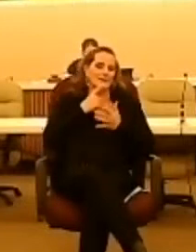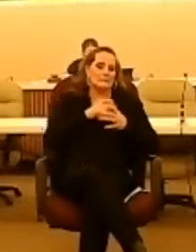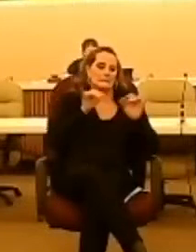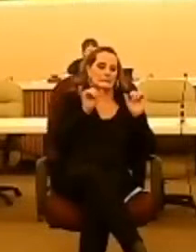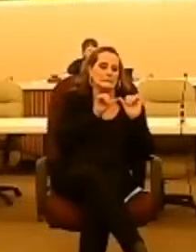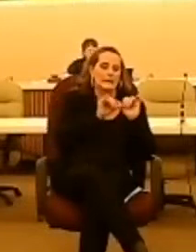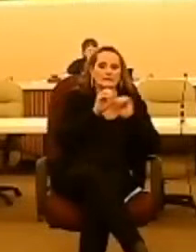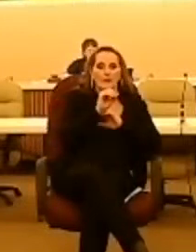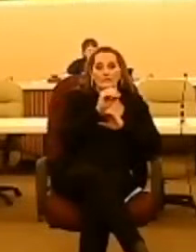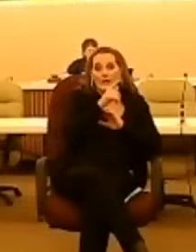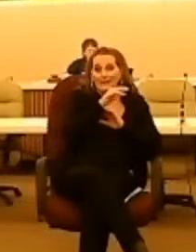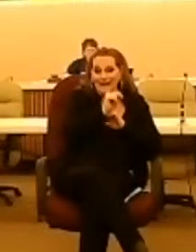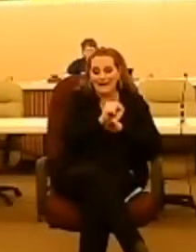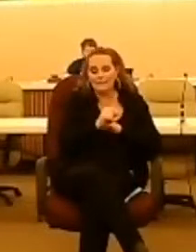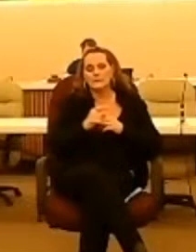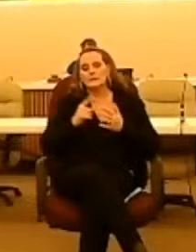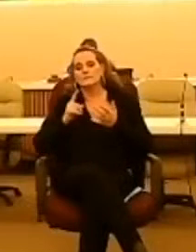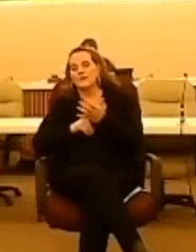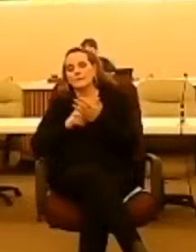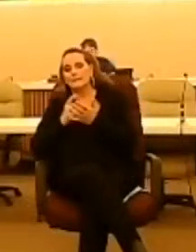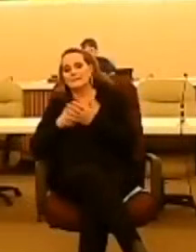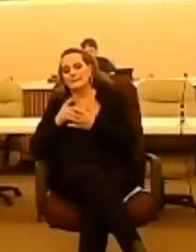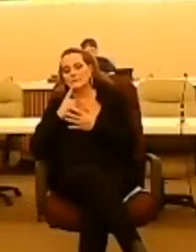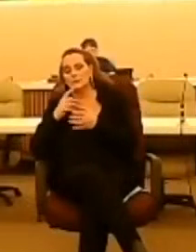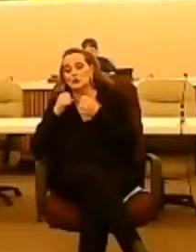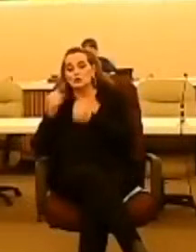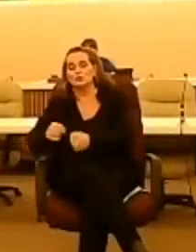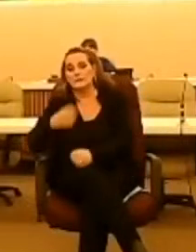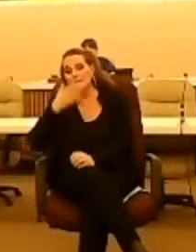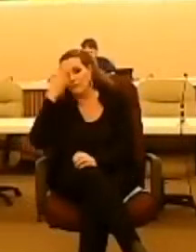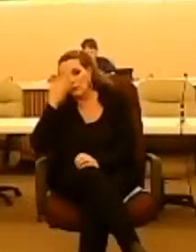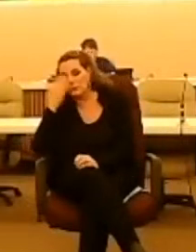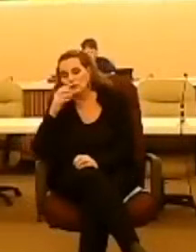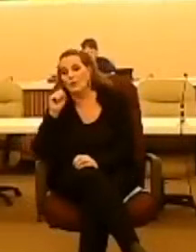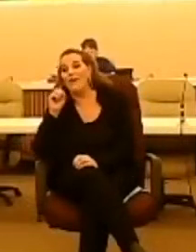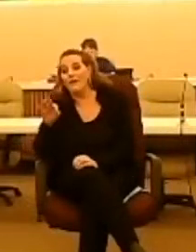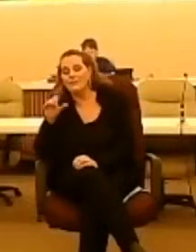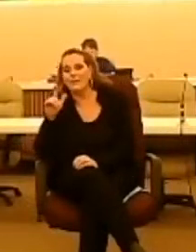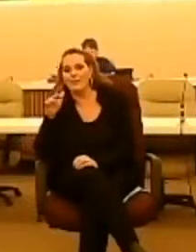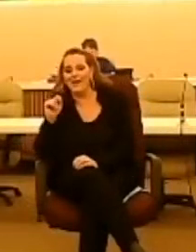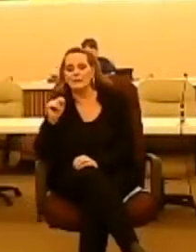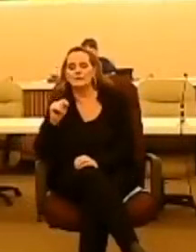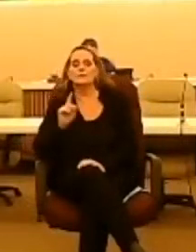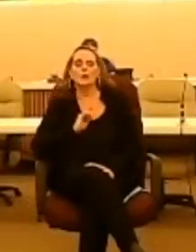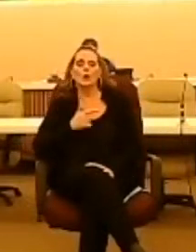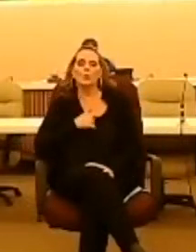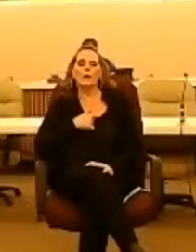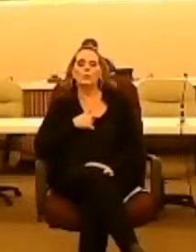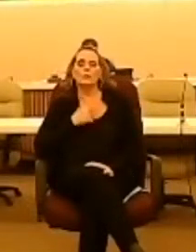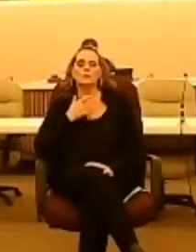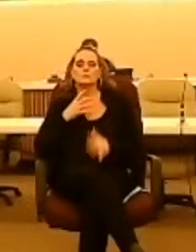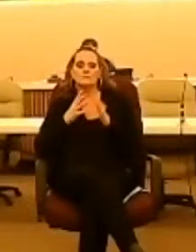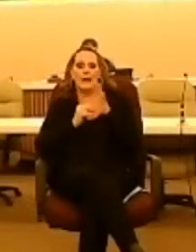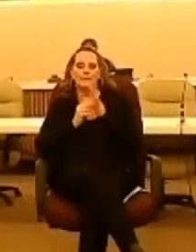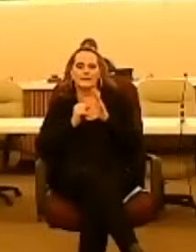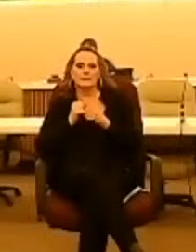street frontage of the lot. There's a couple different ways it's done. We would mirror the way it was done for the current